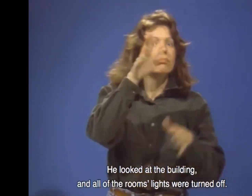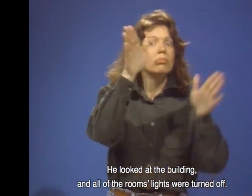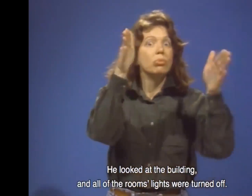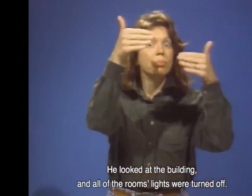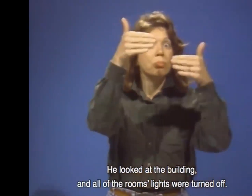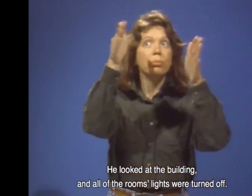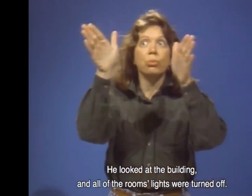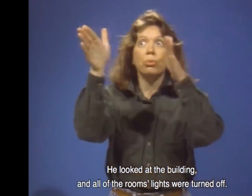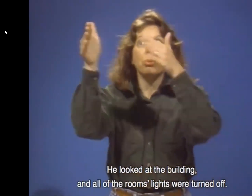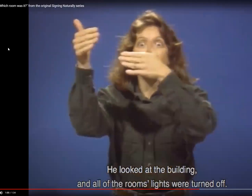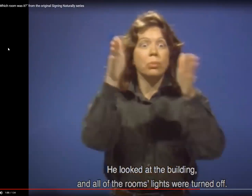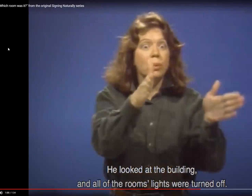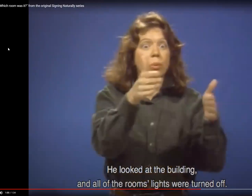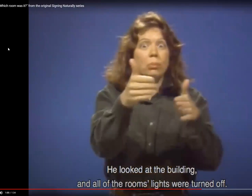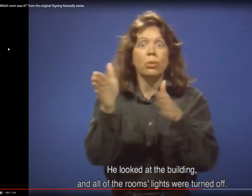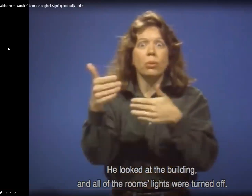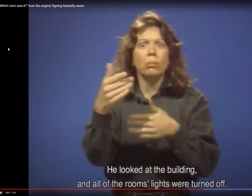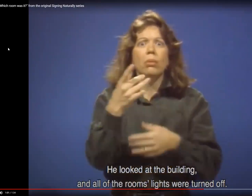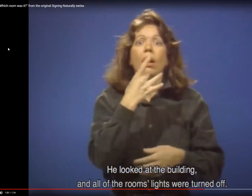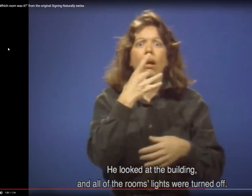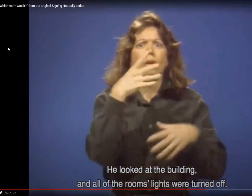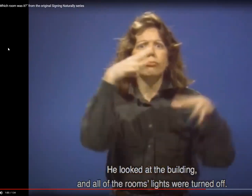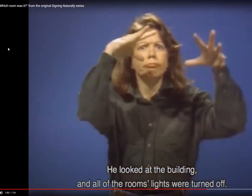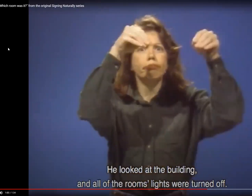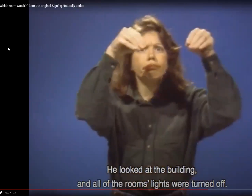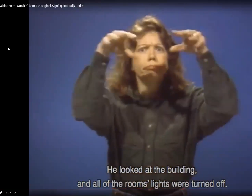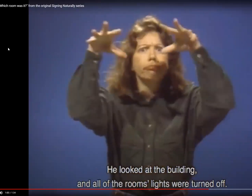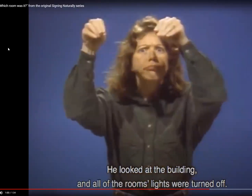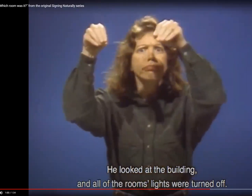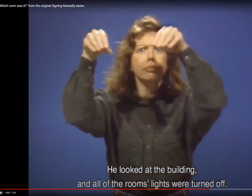He looked at the building and all the room's lights were turned off.